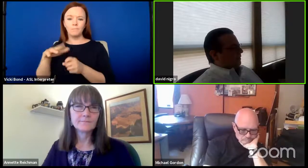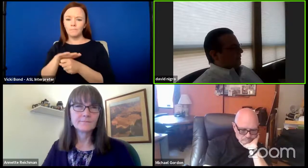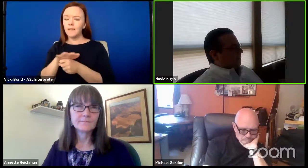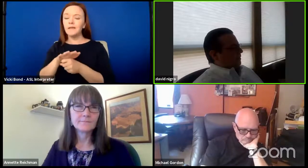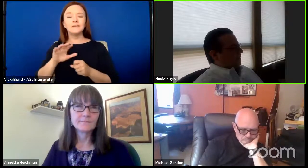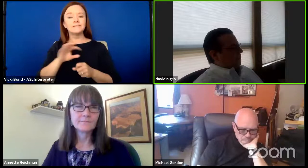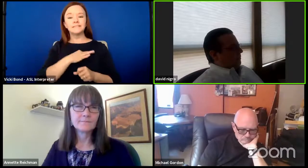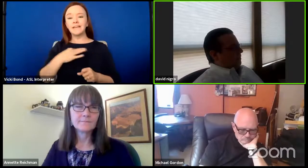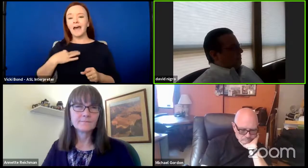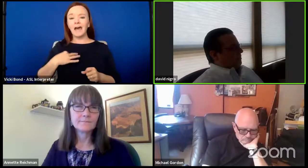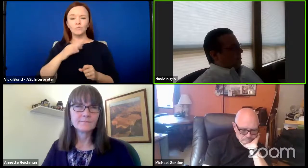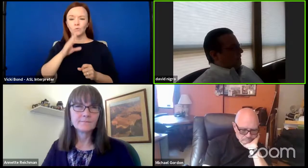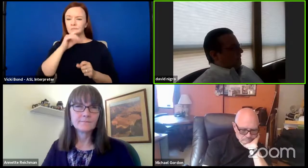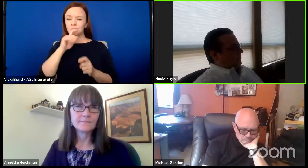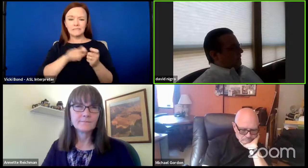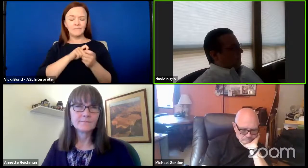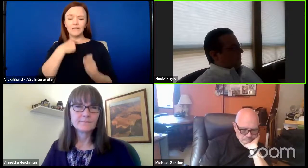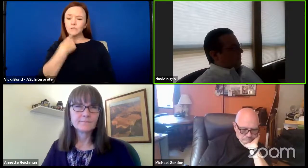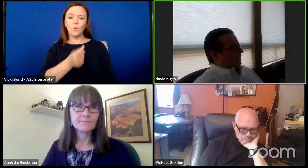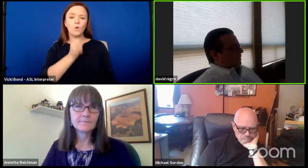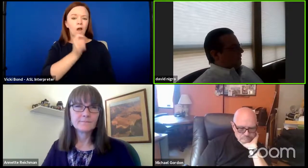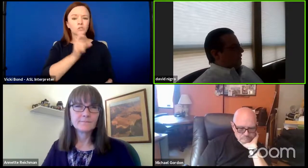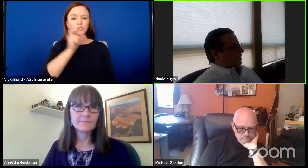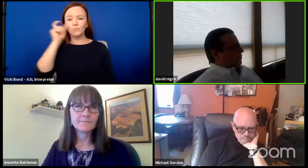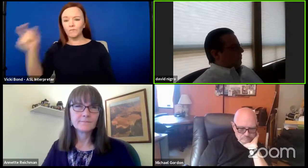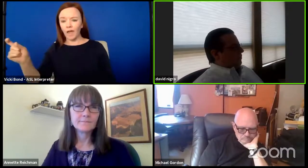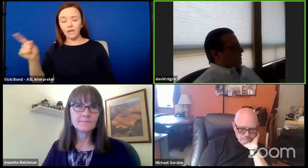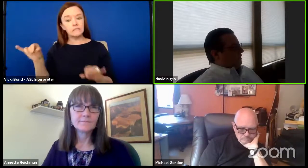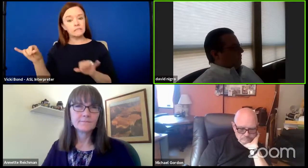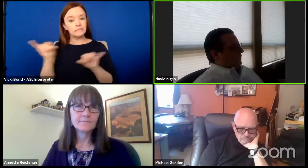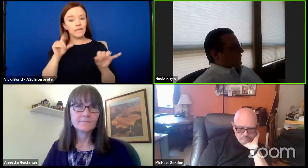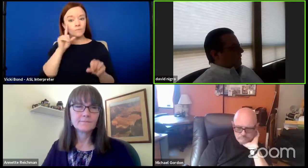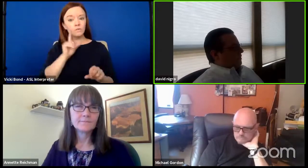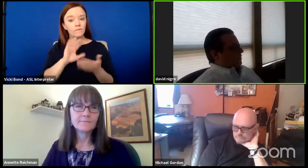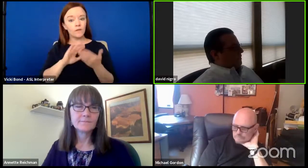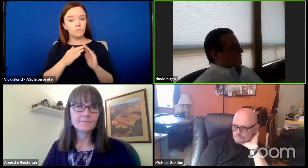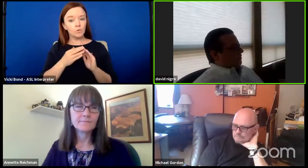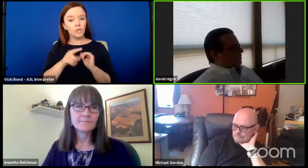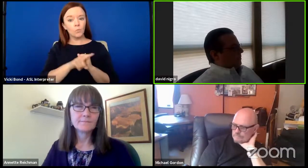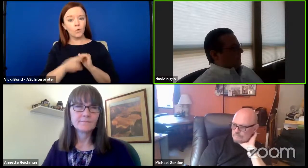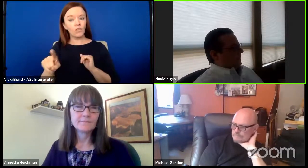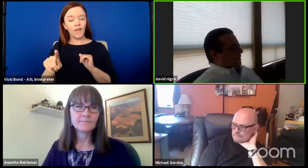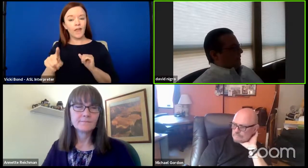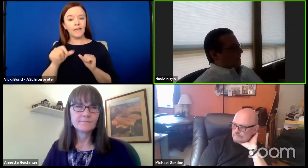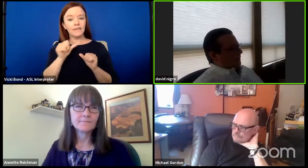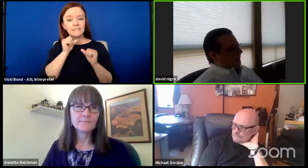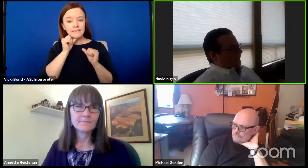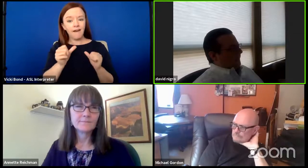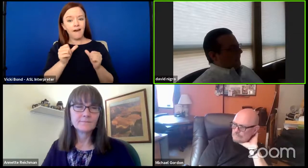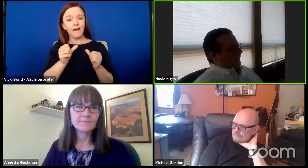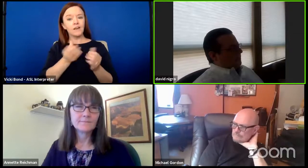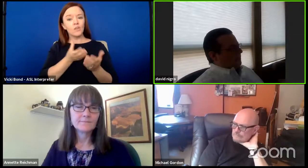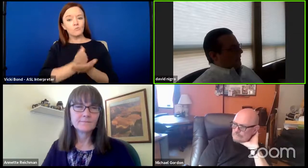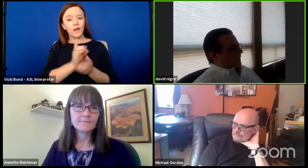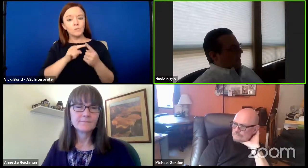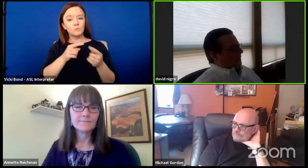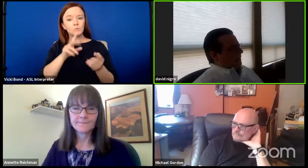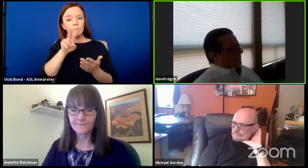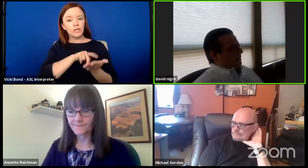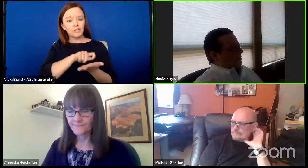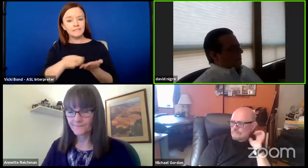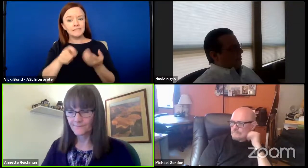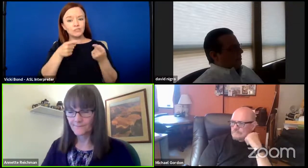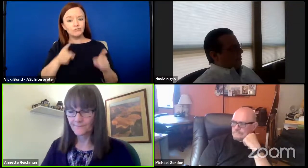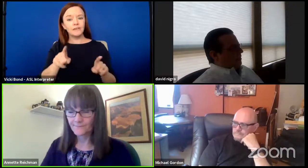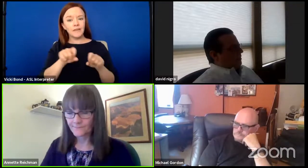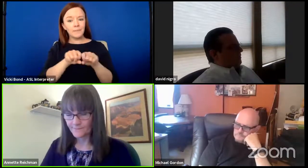it. Was this also the case for the deaf community? Were they denied the right to literacy during a pandemic? It's time for ASDB to